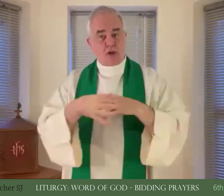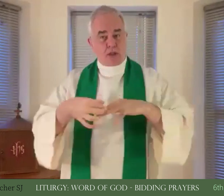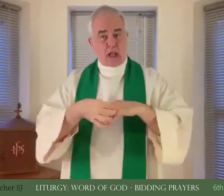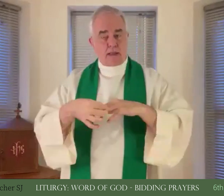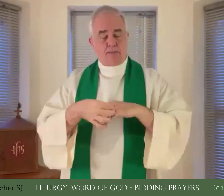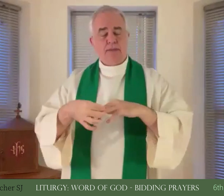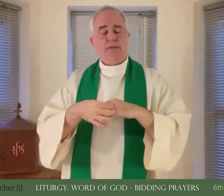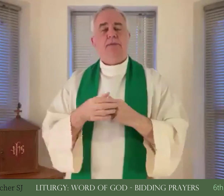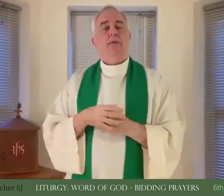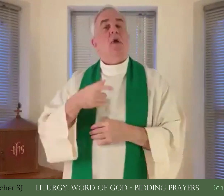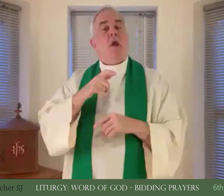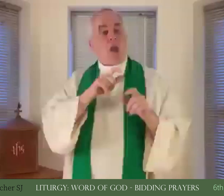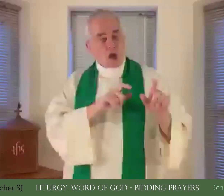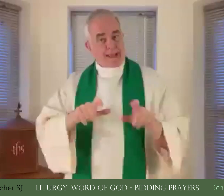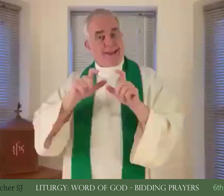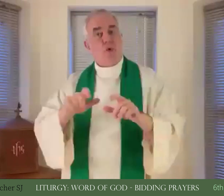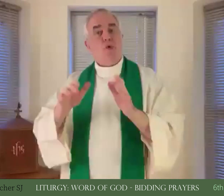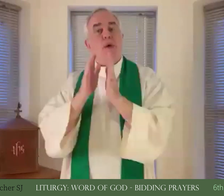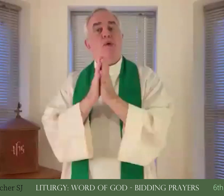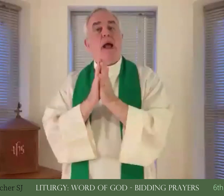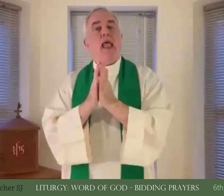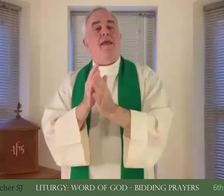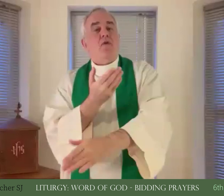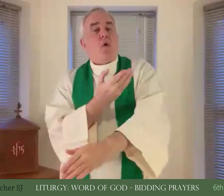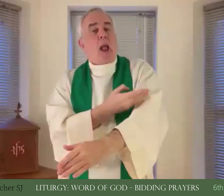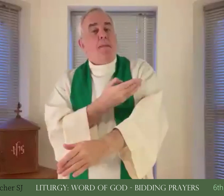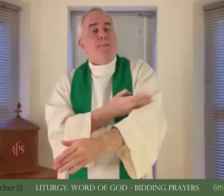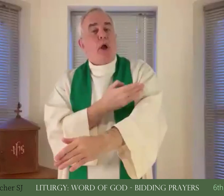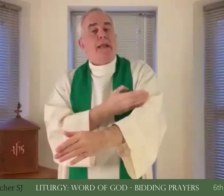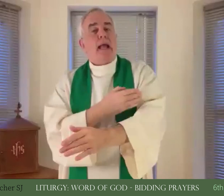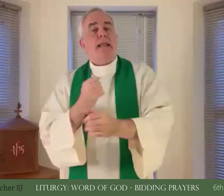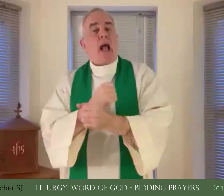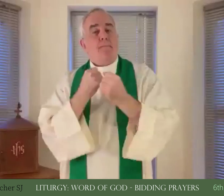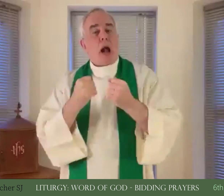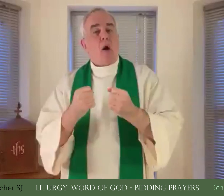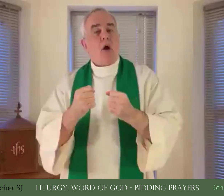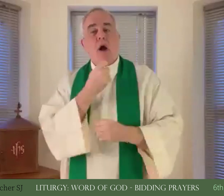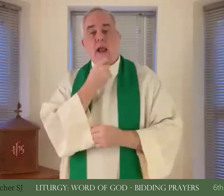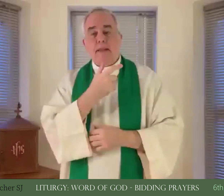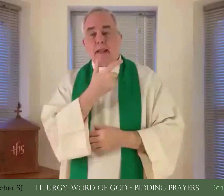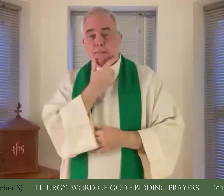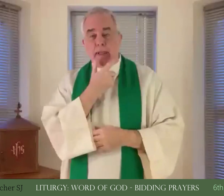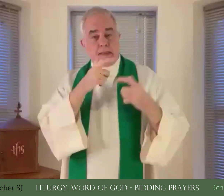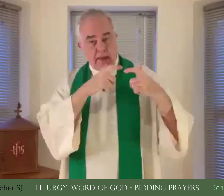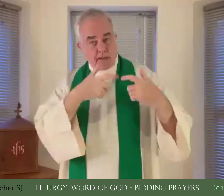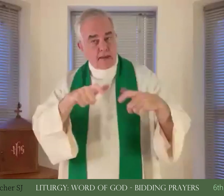Andrew Tubman. Continue to pray for Bernadette Power in Dublin,